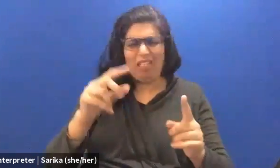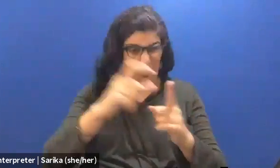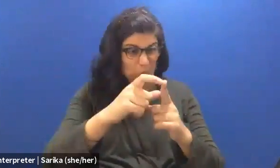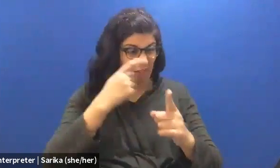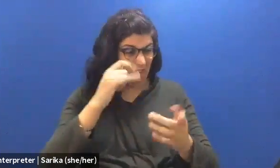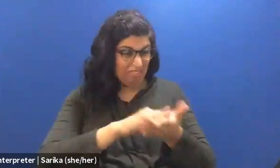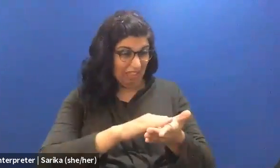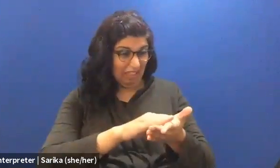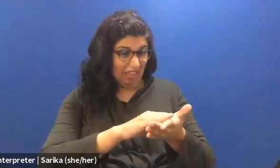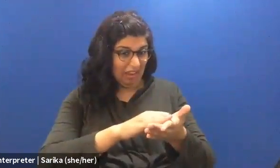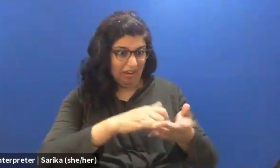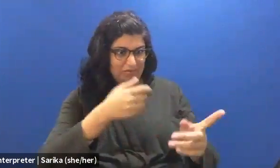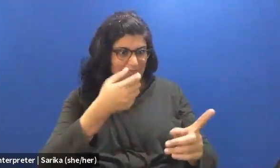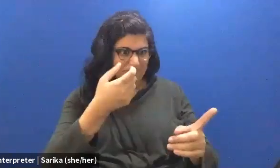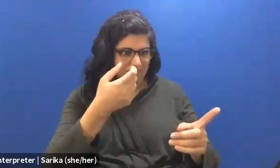it.